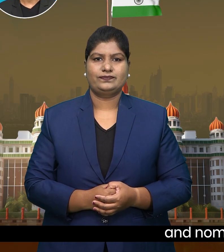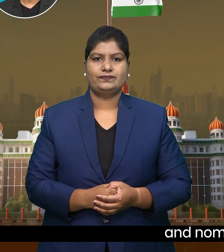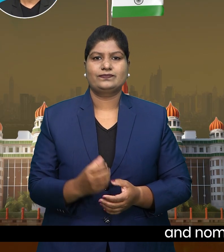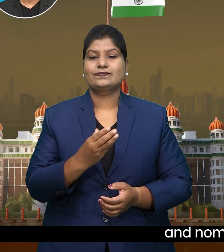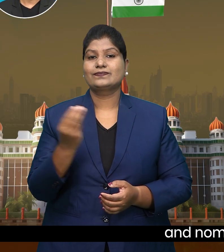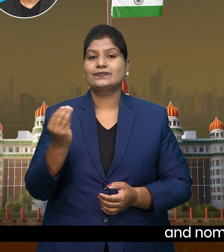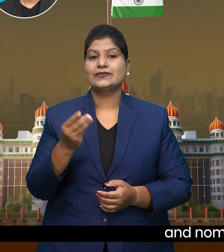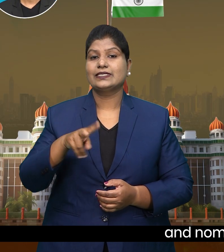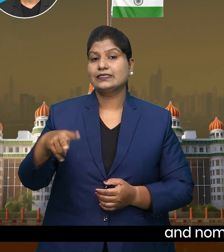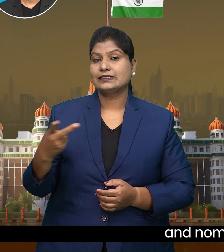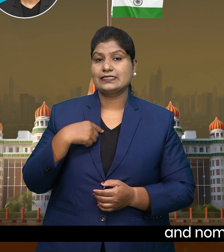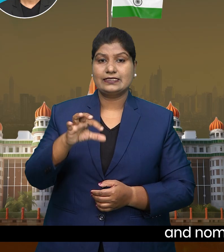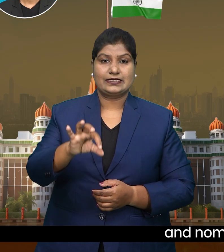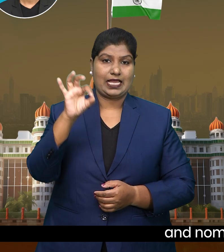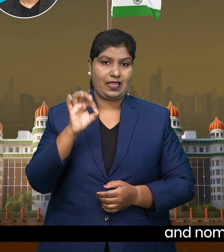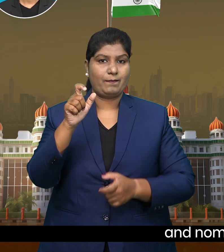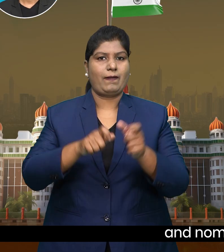and nominated members.